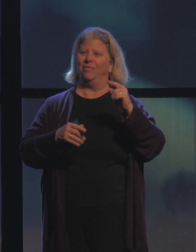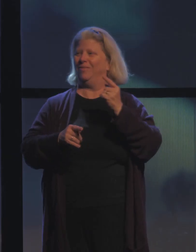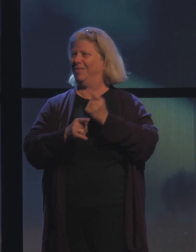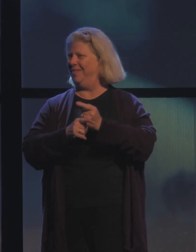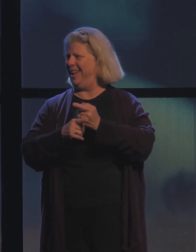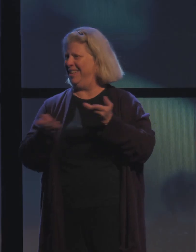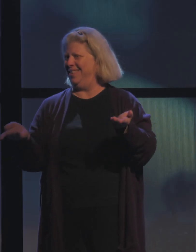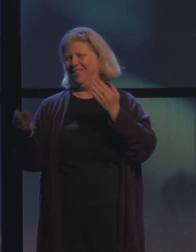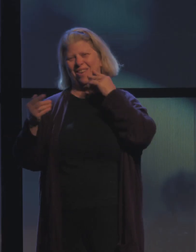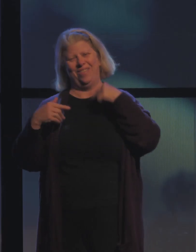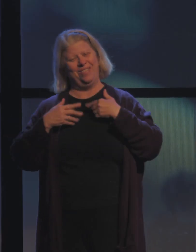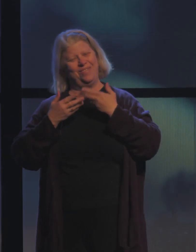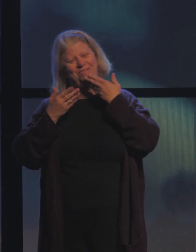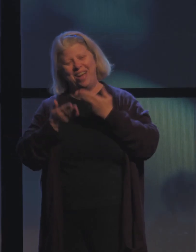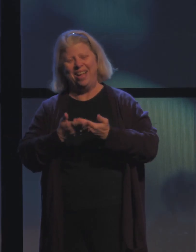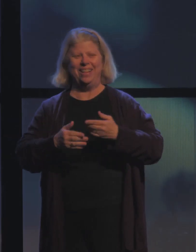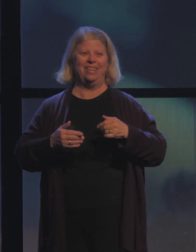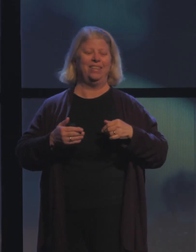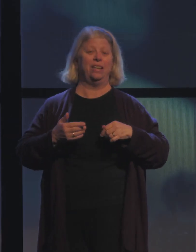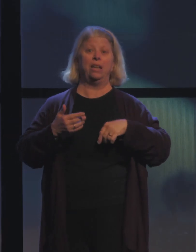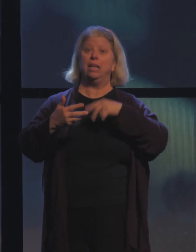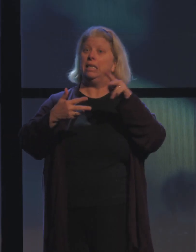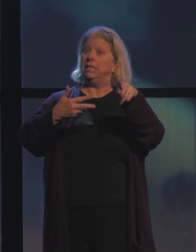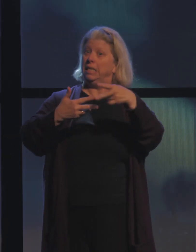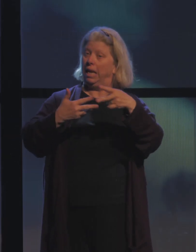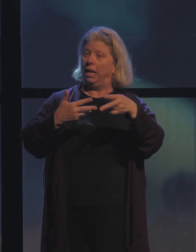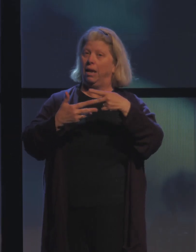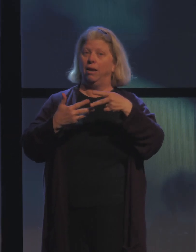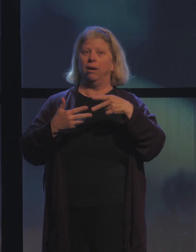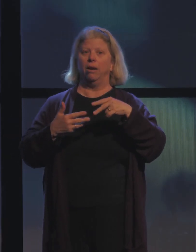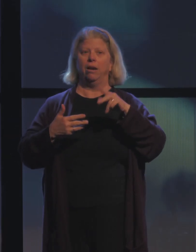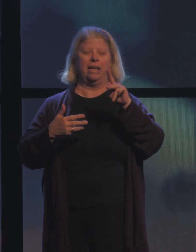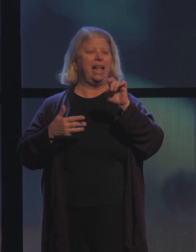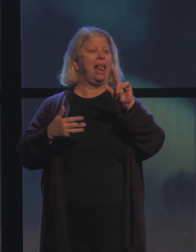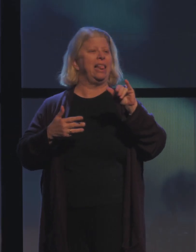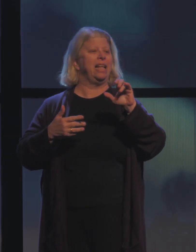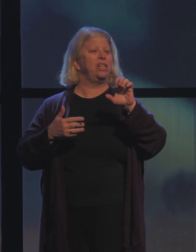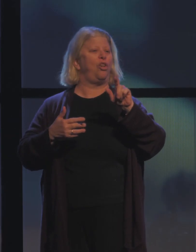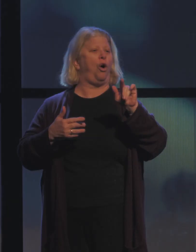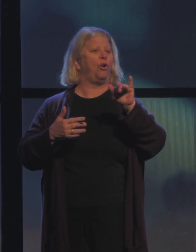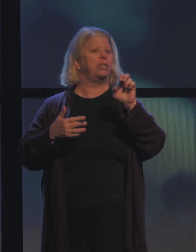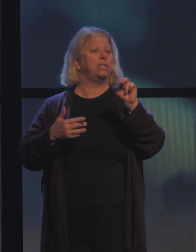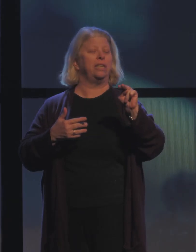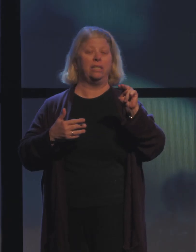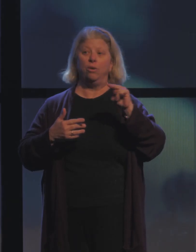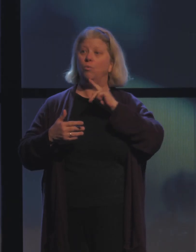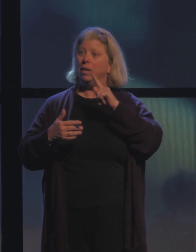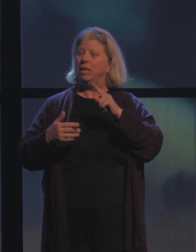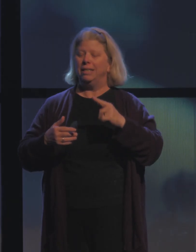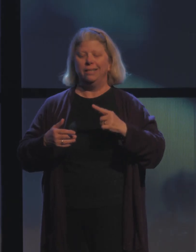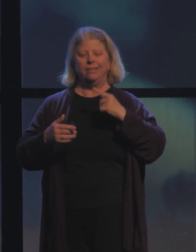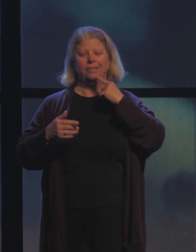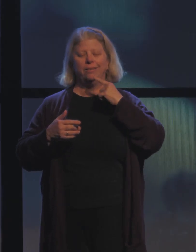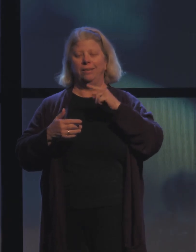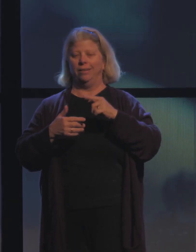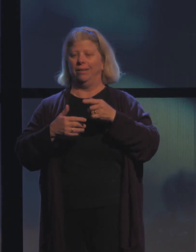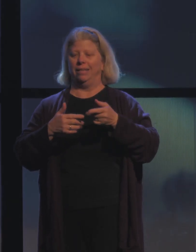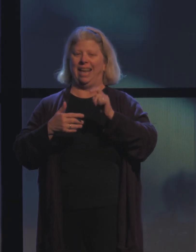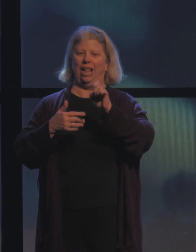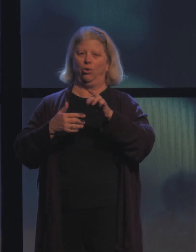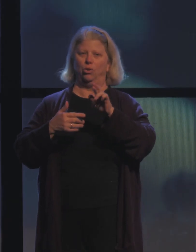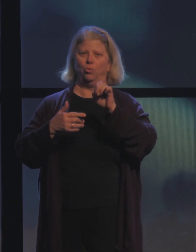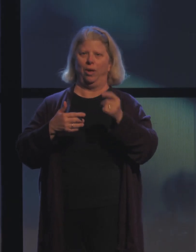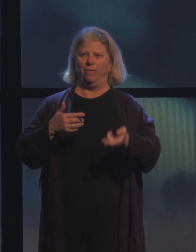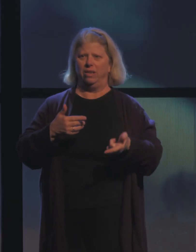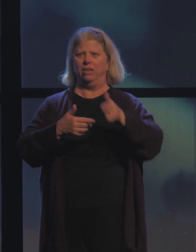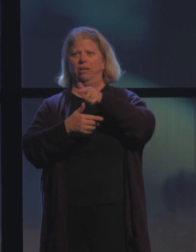guys know me so well. My second is Kelly Clarkson. And it's always disappointing to me when Taylor Swift overpowers